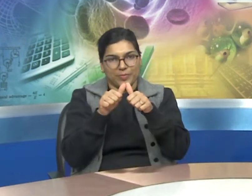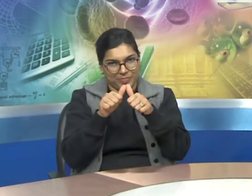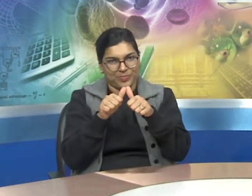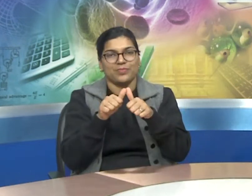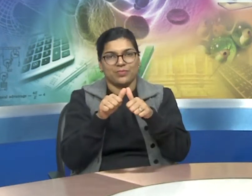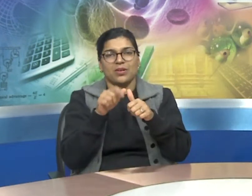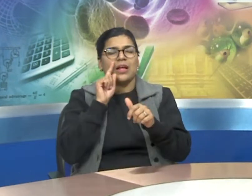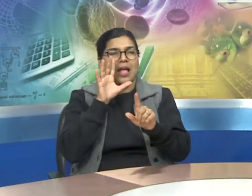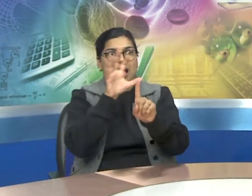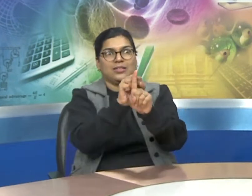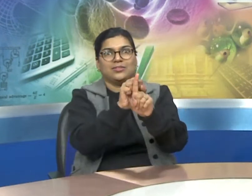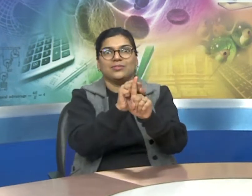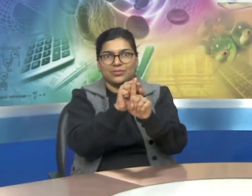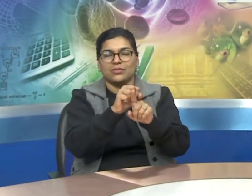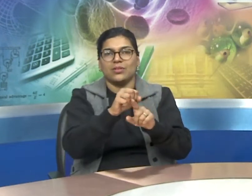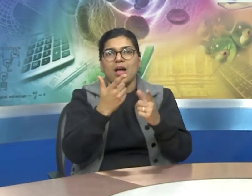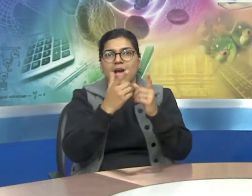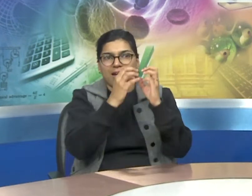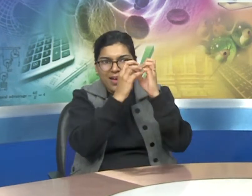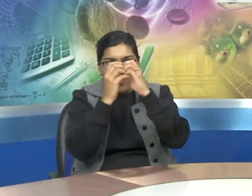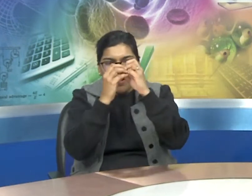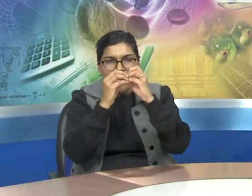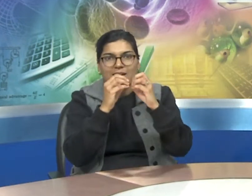The correct option is A, outline view.